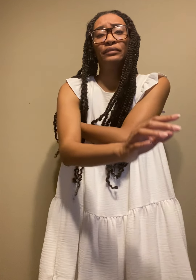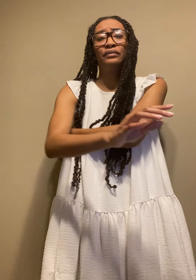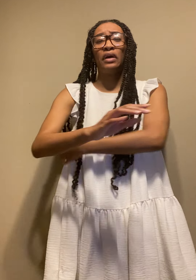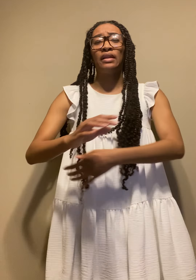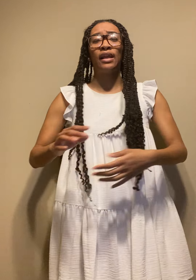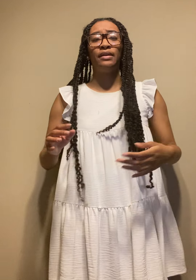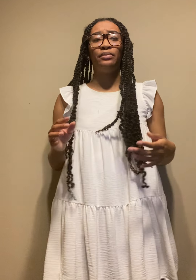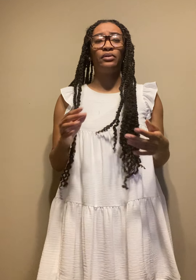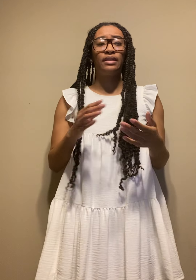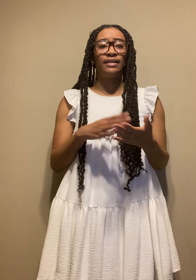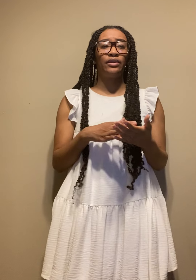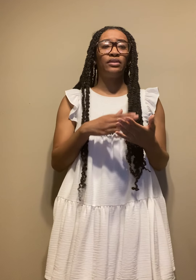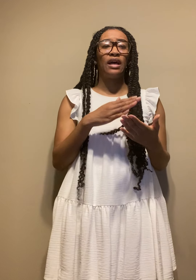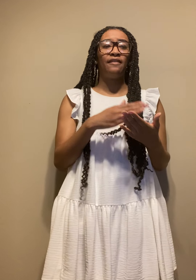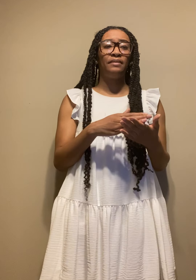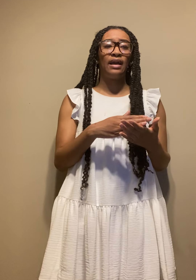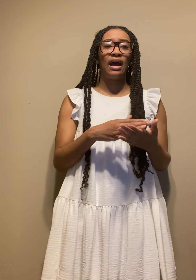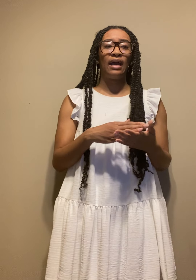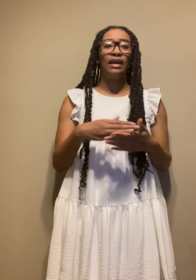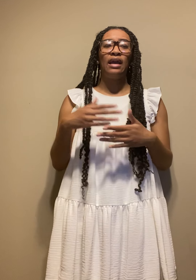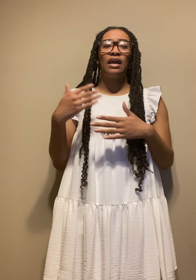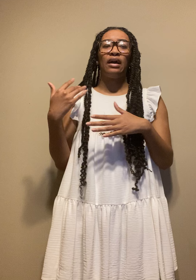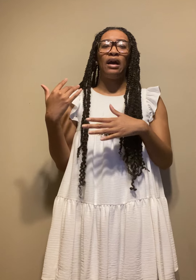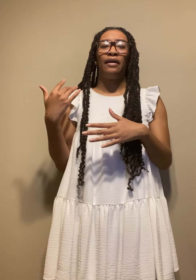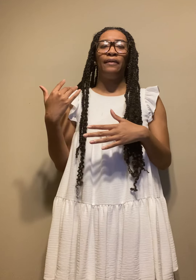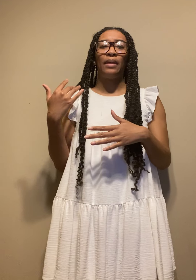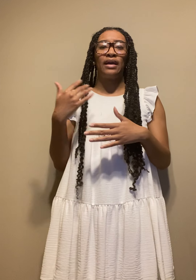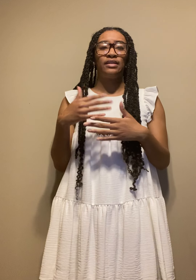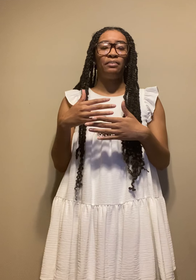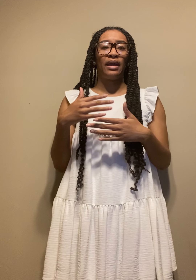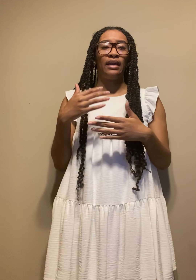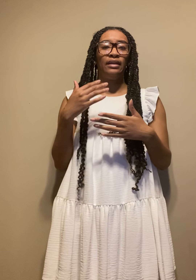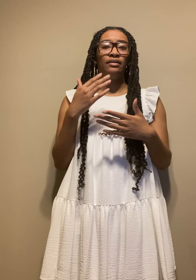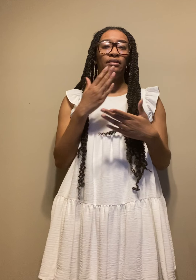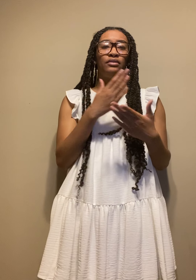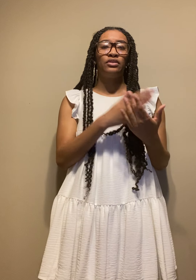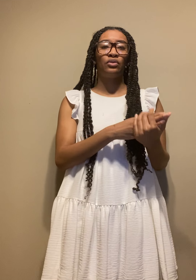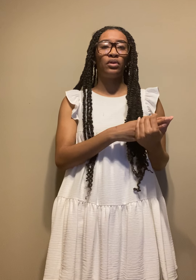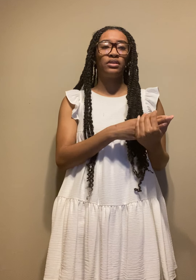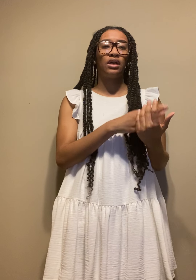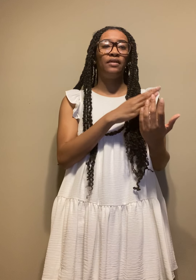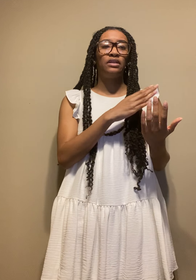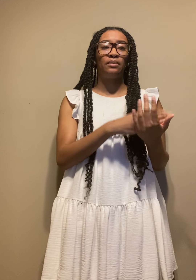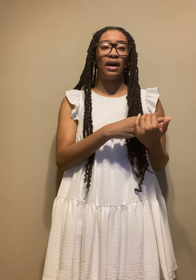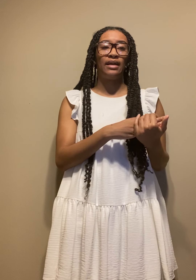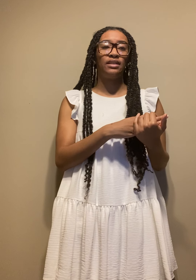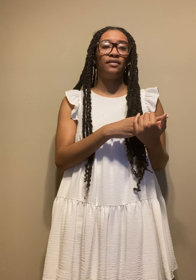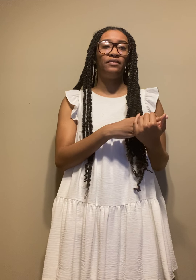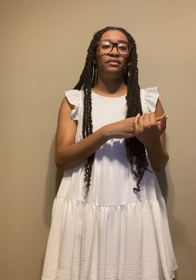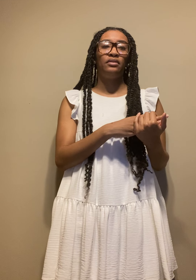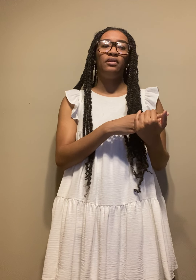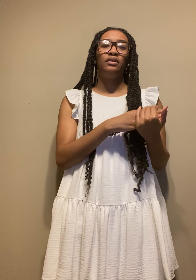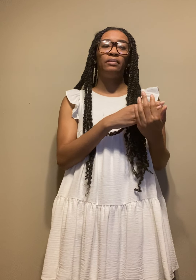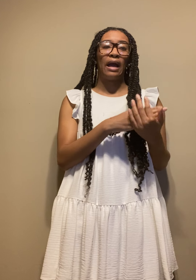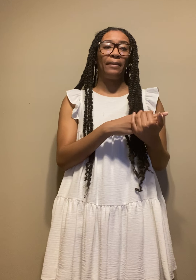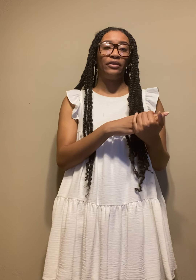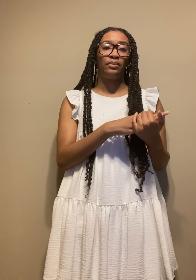a lot of people consider the FBI as the main source of the demise of the Black Panther